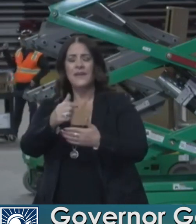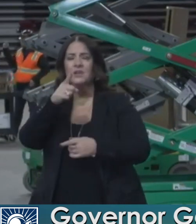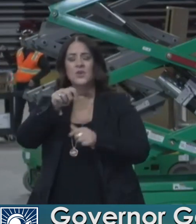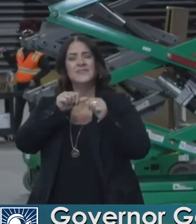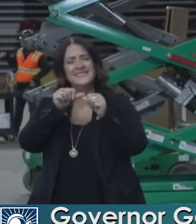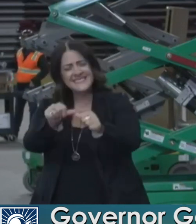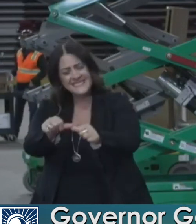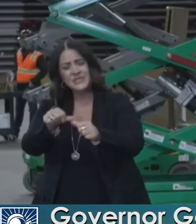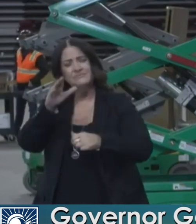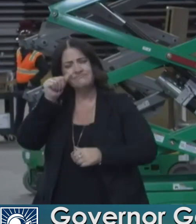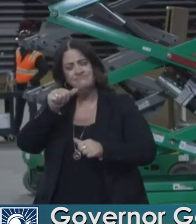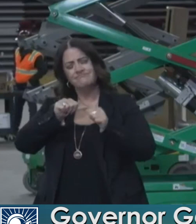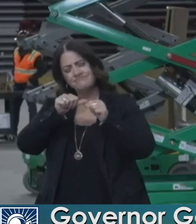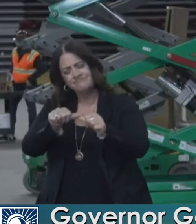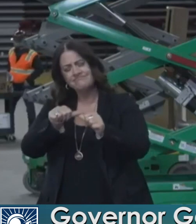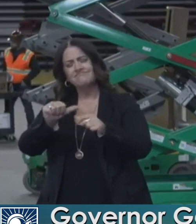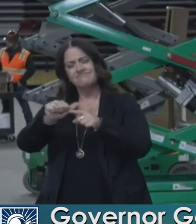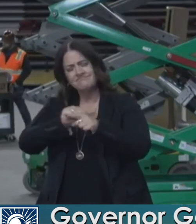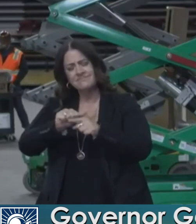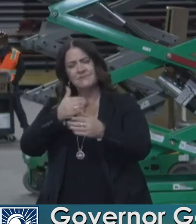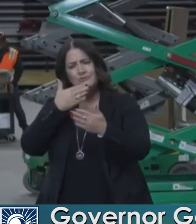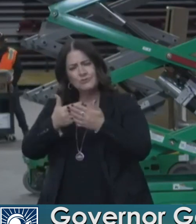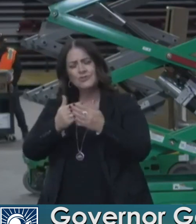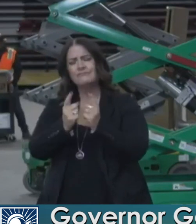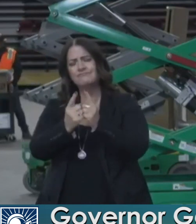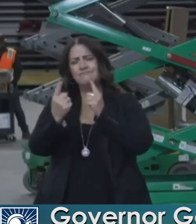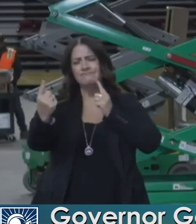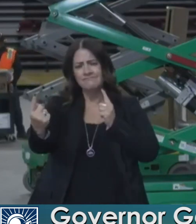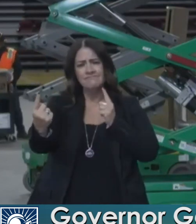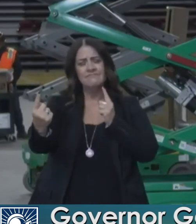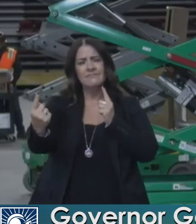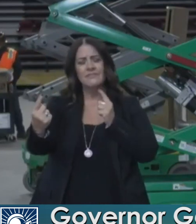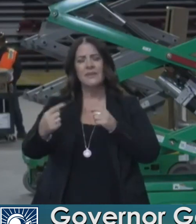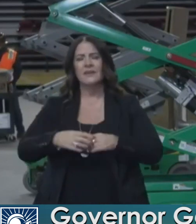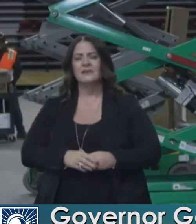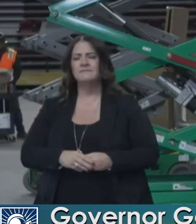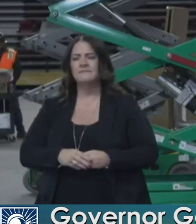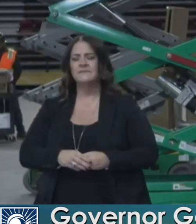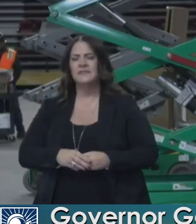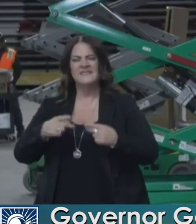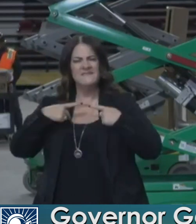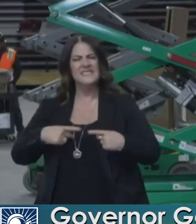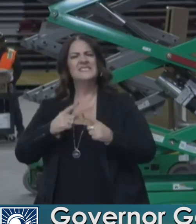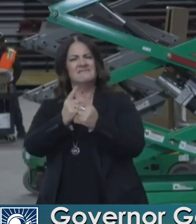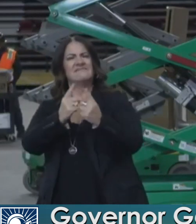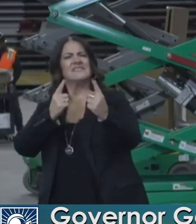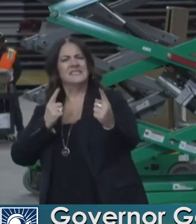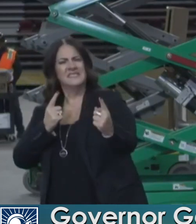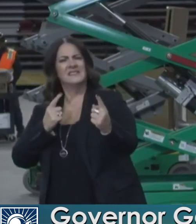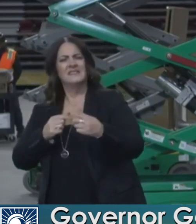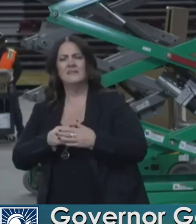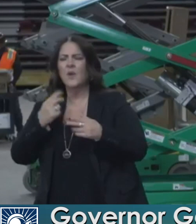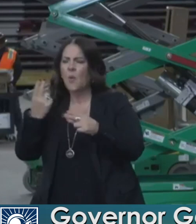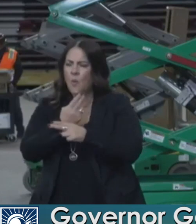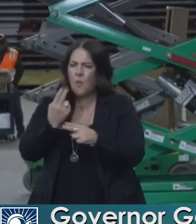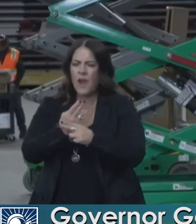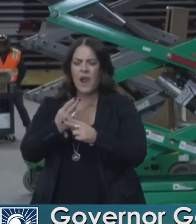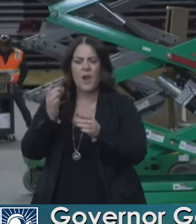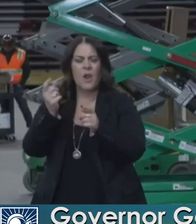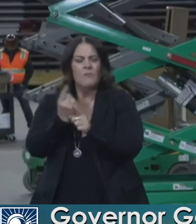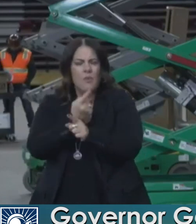head on by continuing to practice social distancing, but substantively physical distancing, wearing the